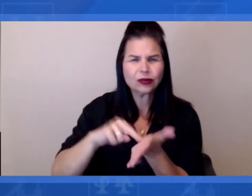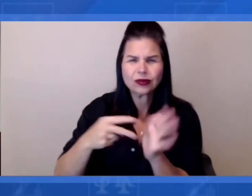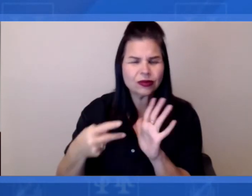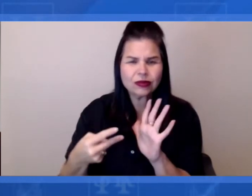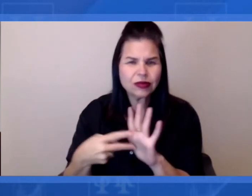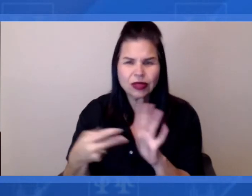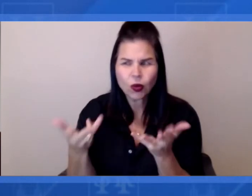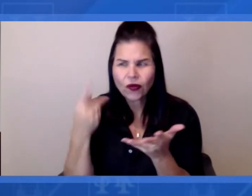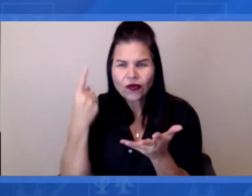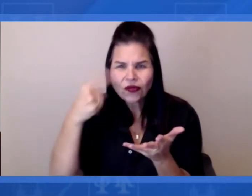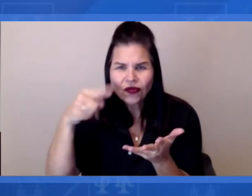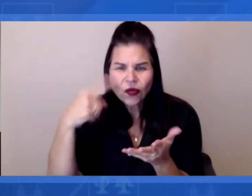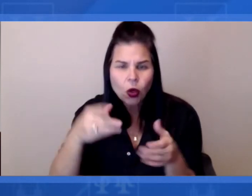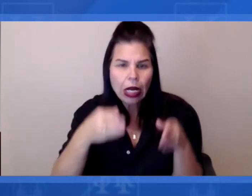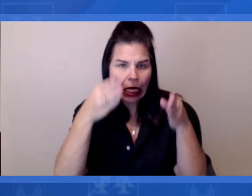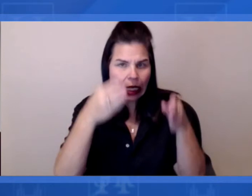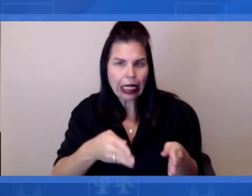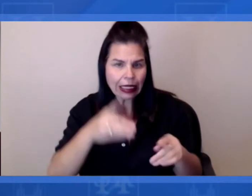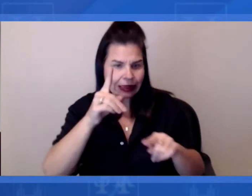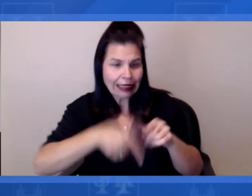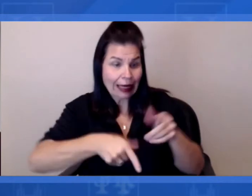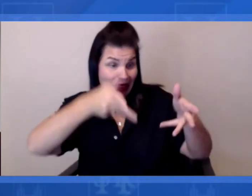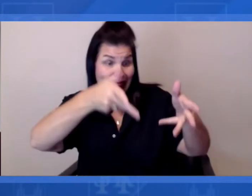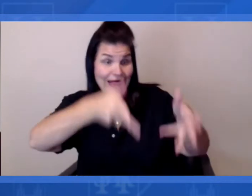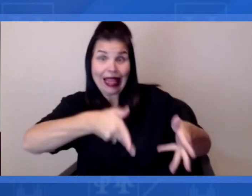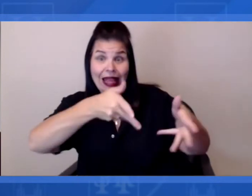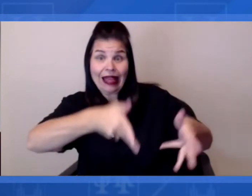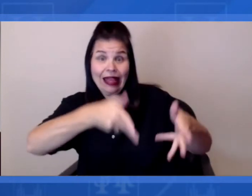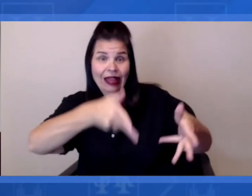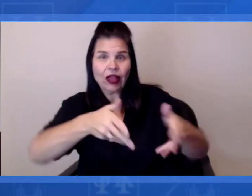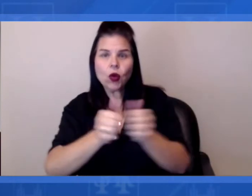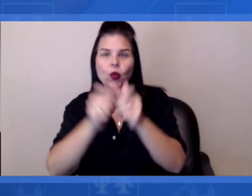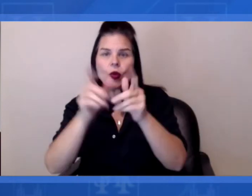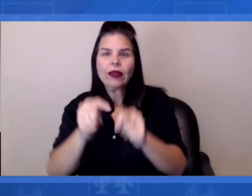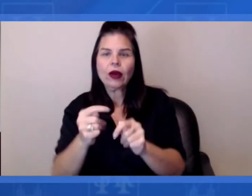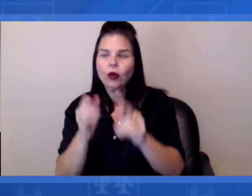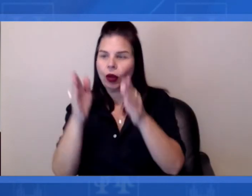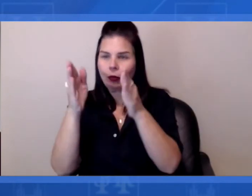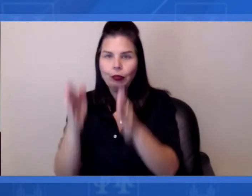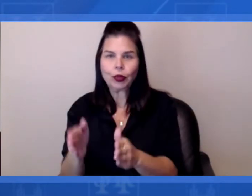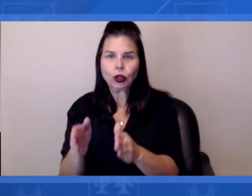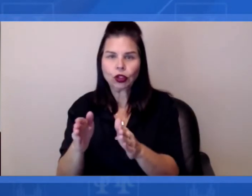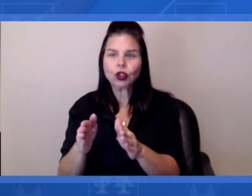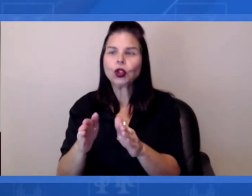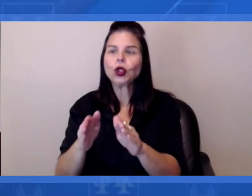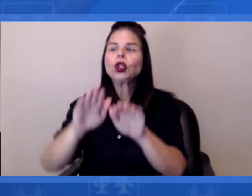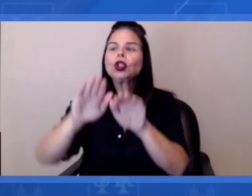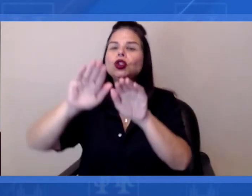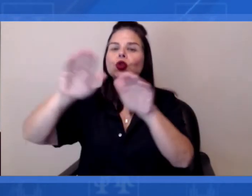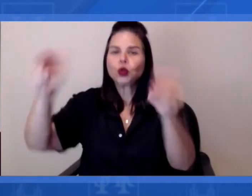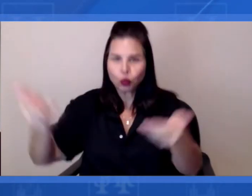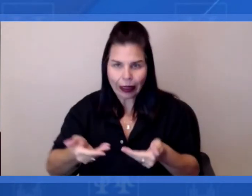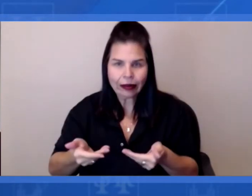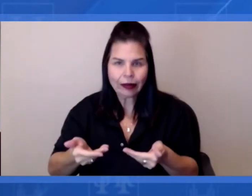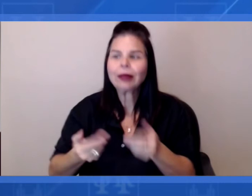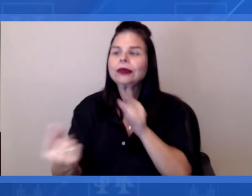clients who cannot be left at a destination without someone there to receive them.